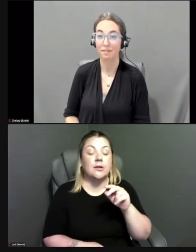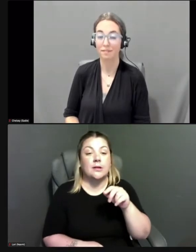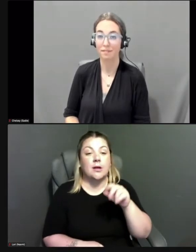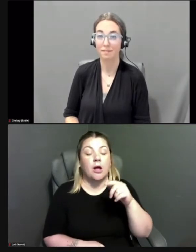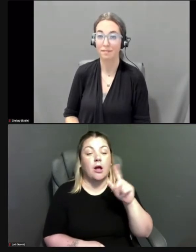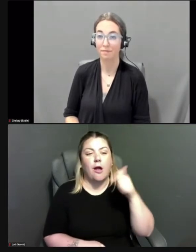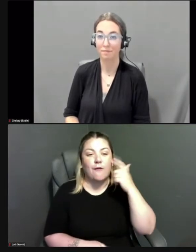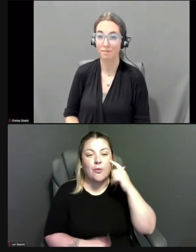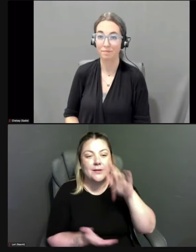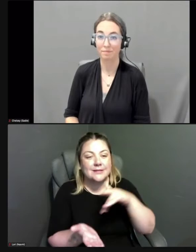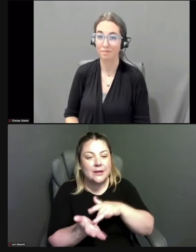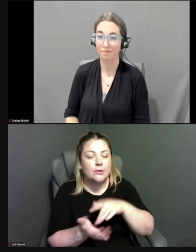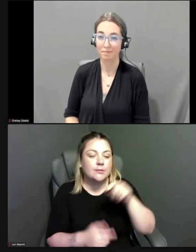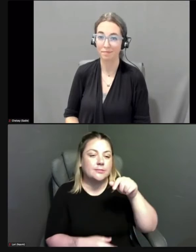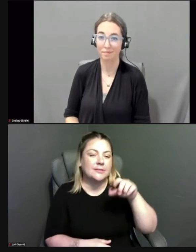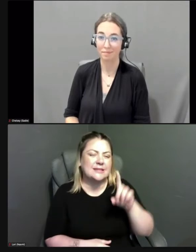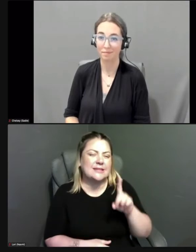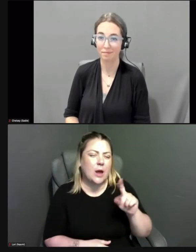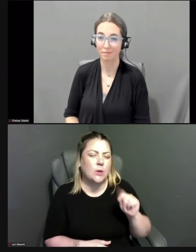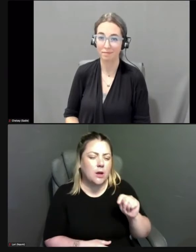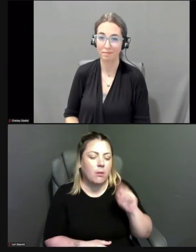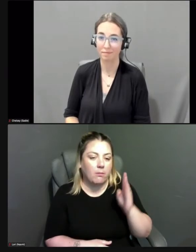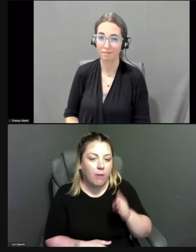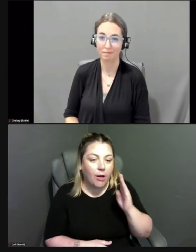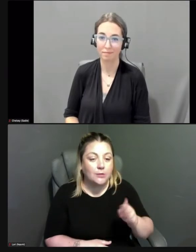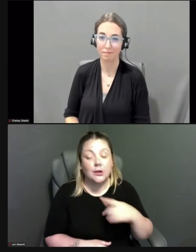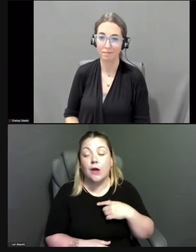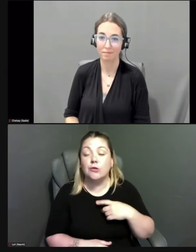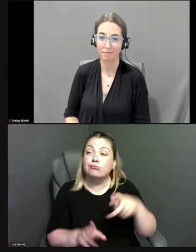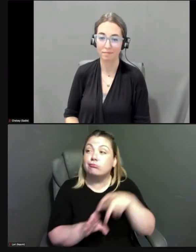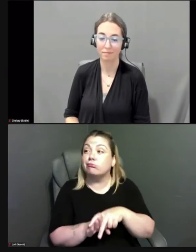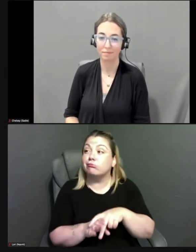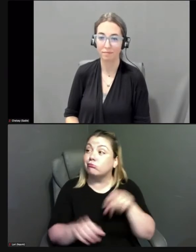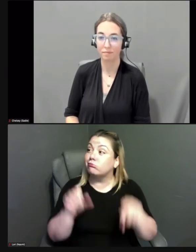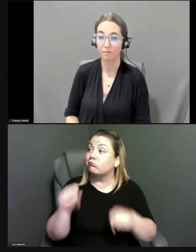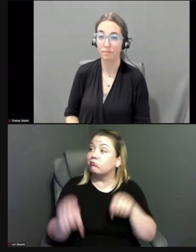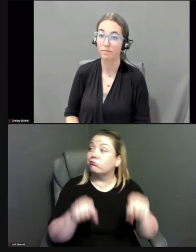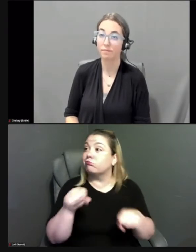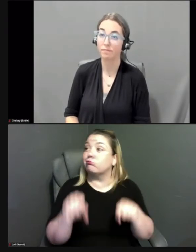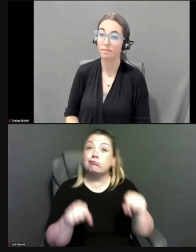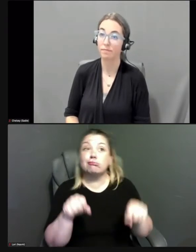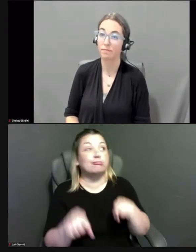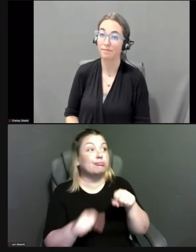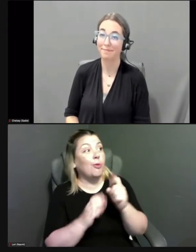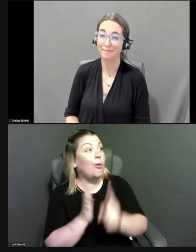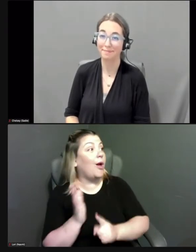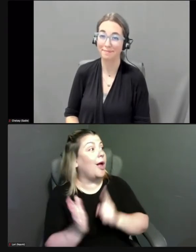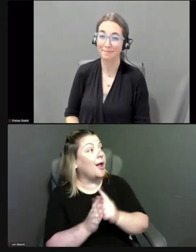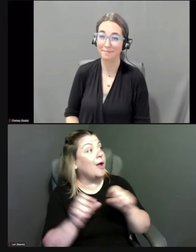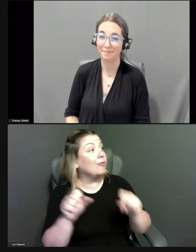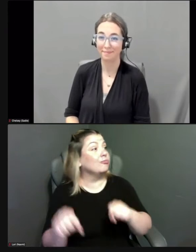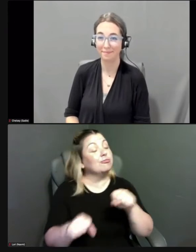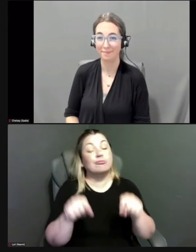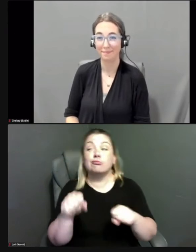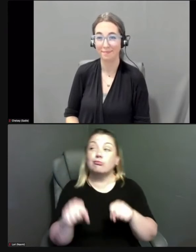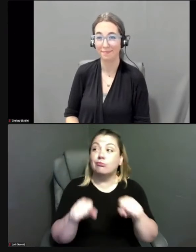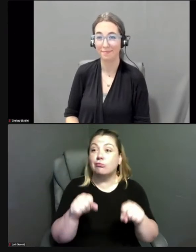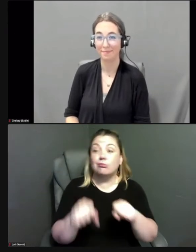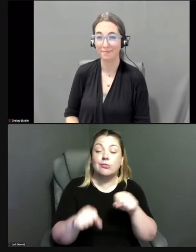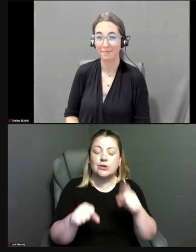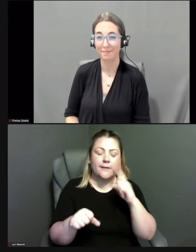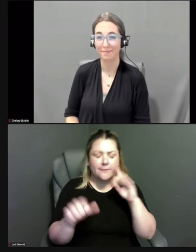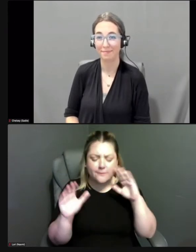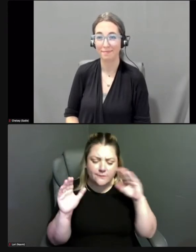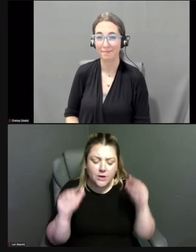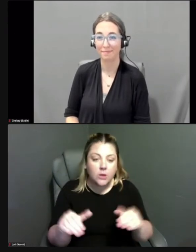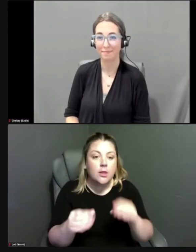Boston and just, like, elliptical my way through, like, an hour or so. And I would be, like, so zoomed in on